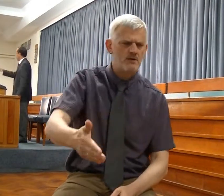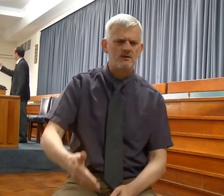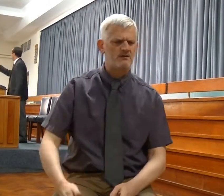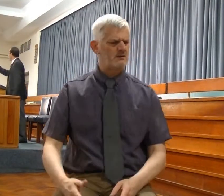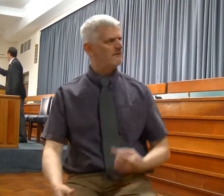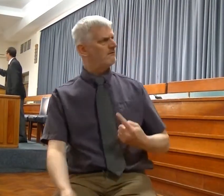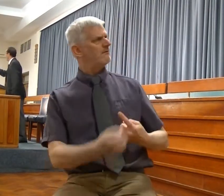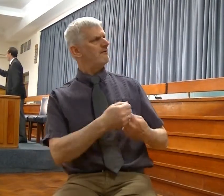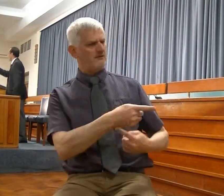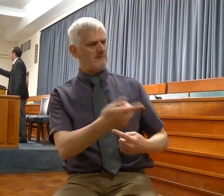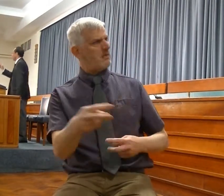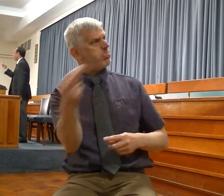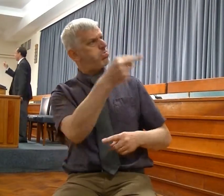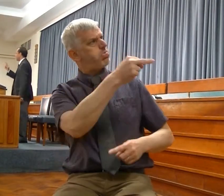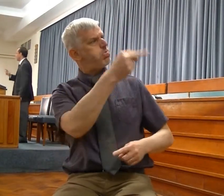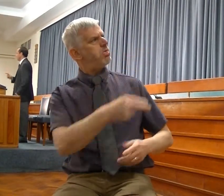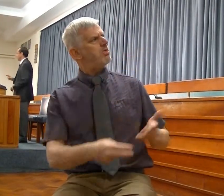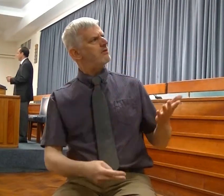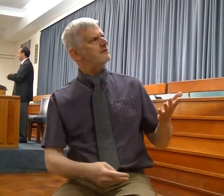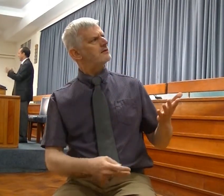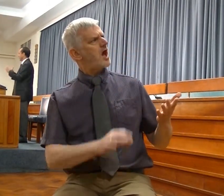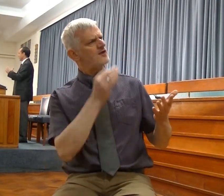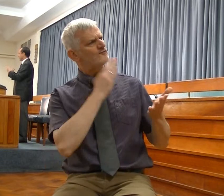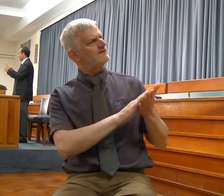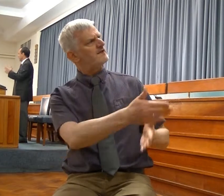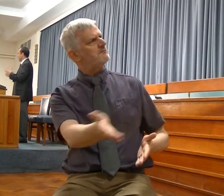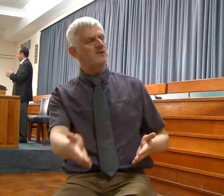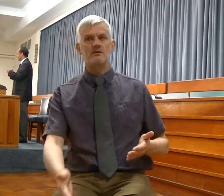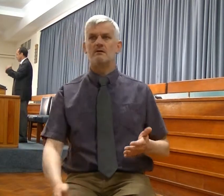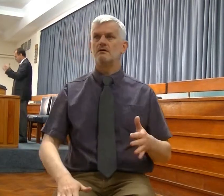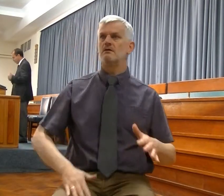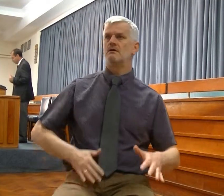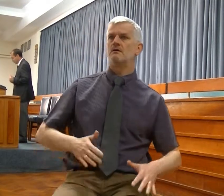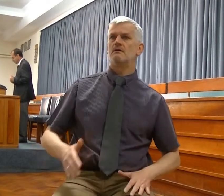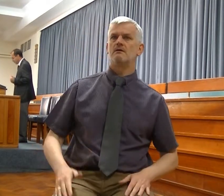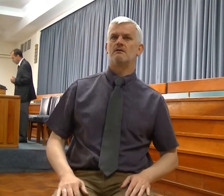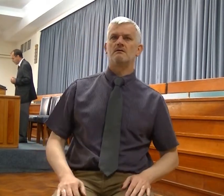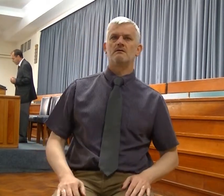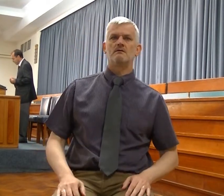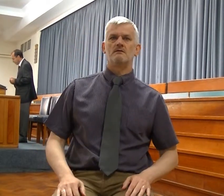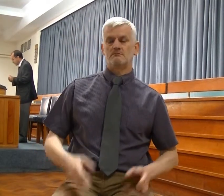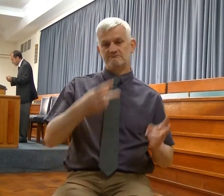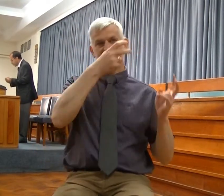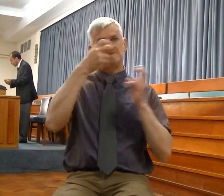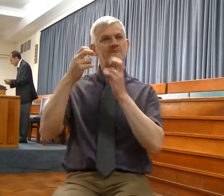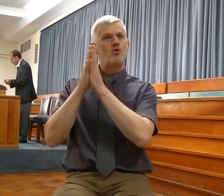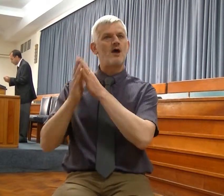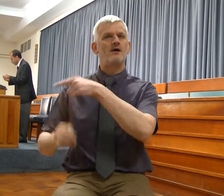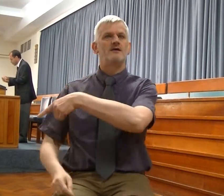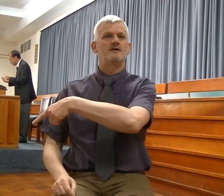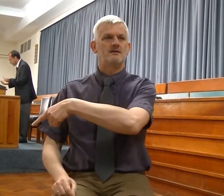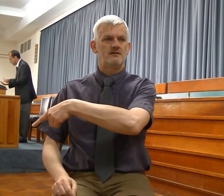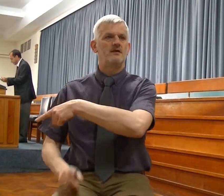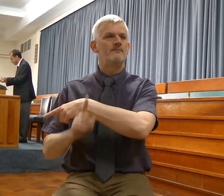change in his life? He heard a prayer. But I believe, I cannot defend, I cannot prove you much about it. But when you